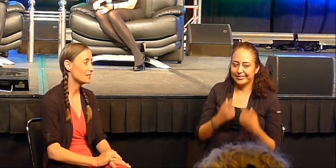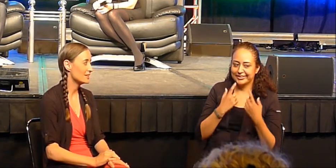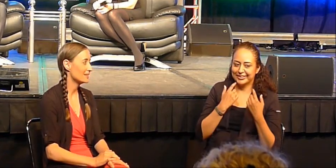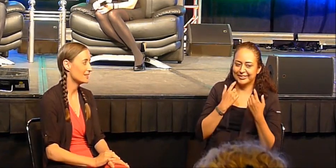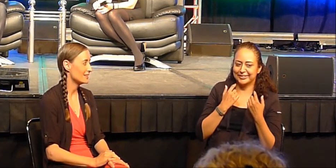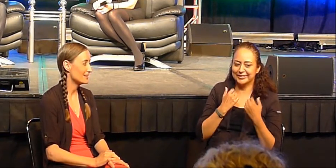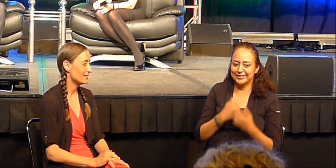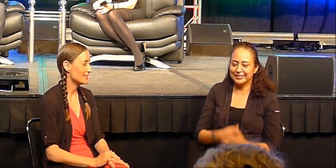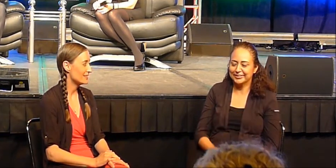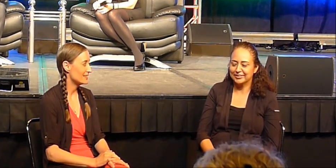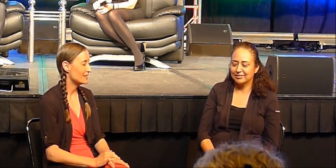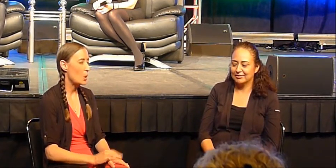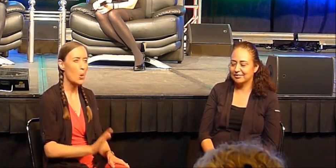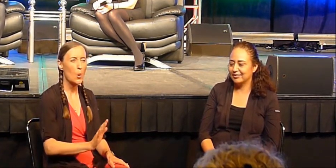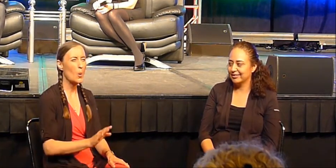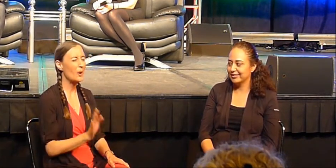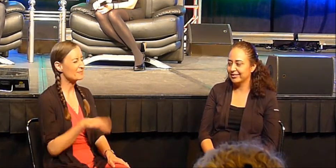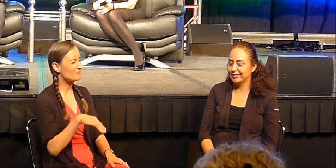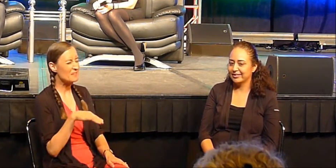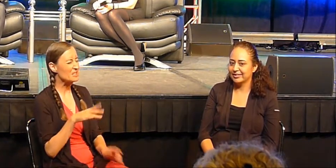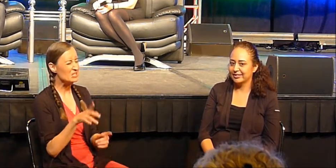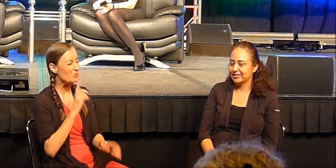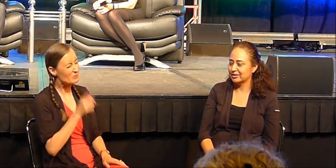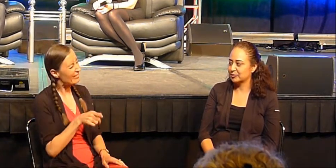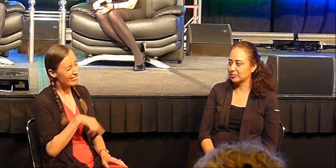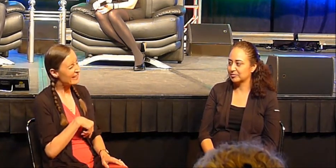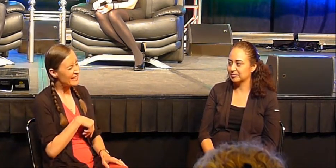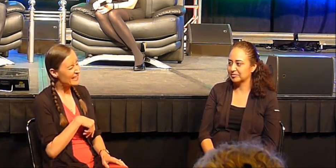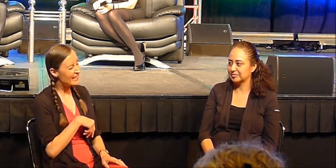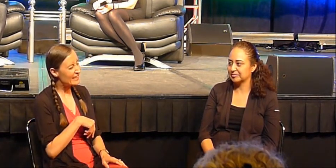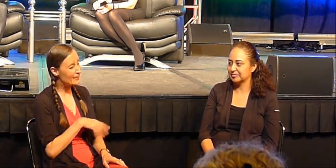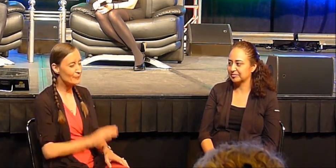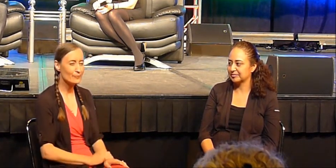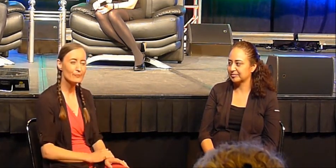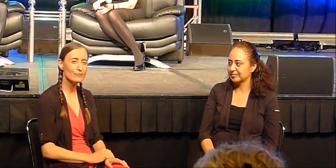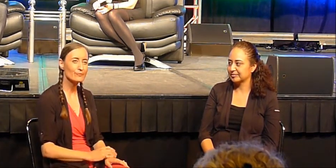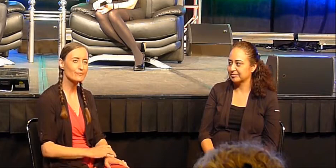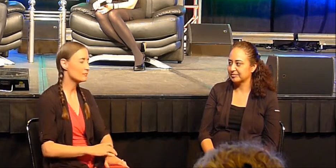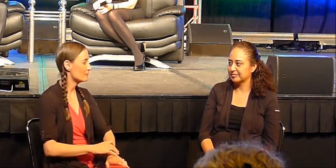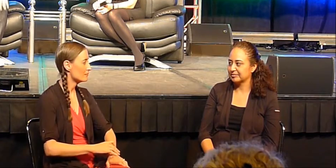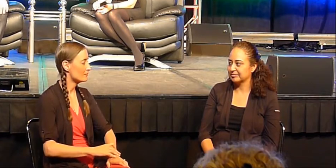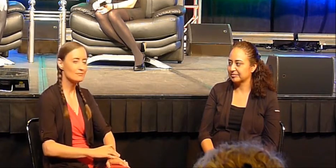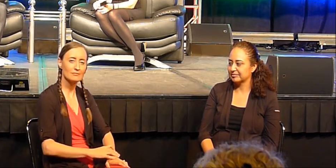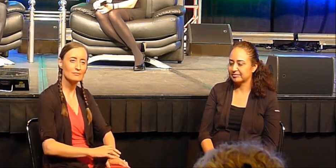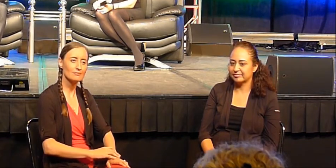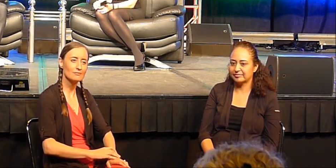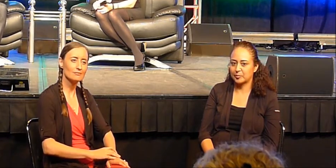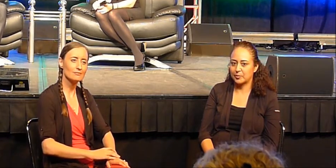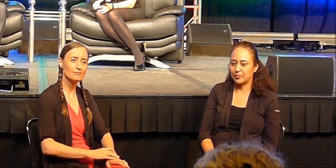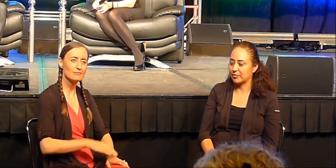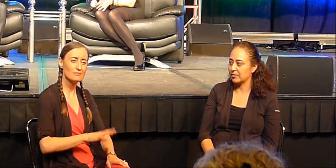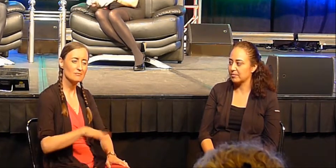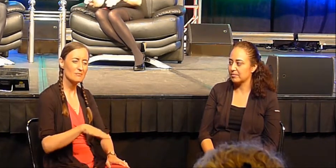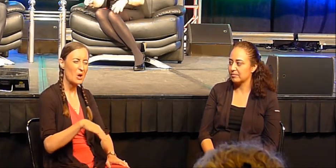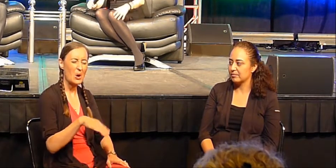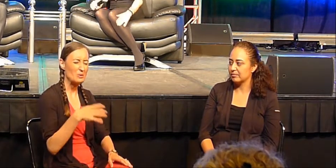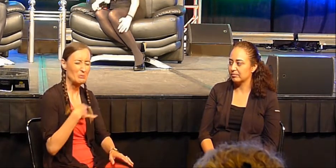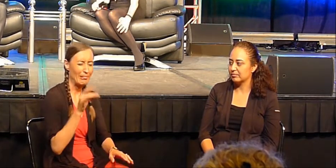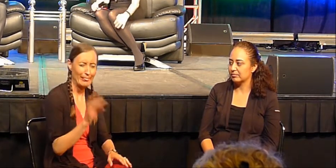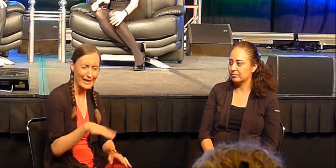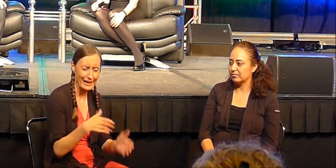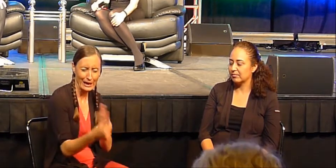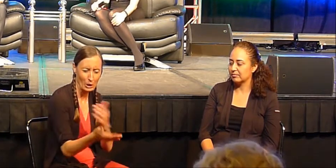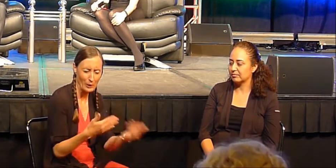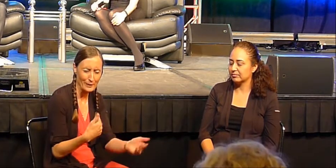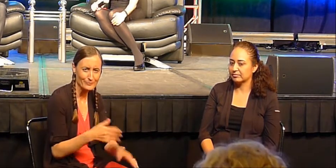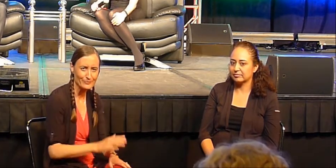And she goes, oh, not particularly, sir, no. And he goes, you don't like corn. Things like that. He would do things like that. I mean, just